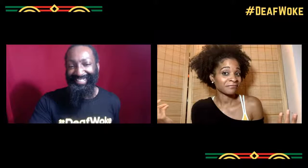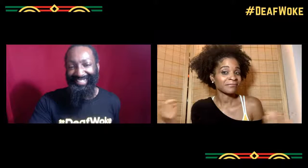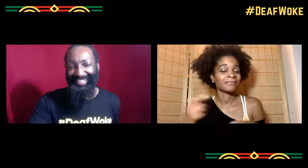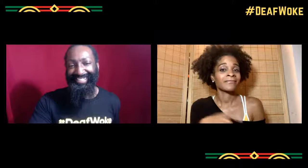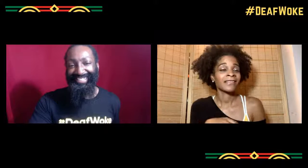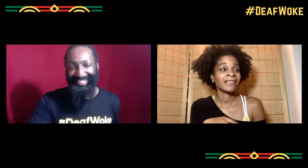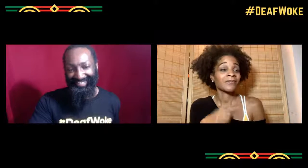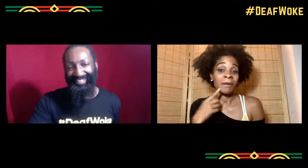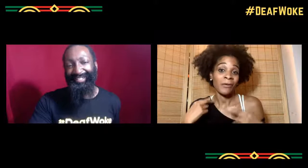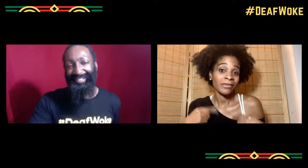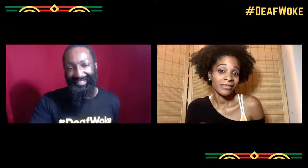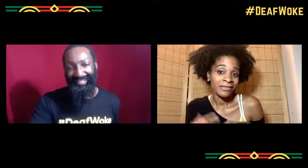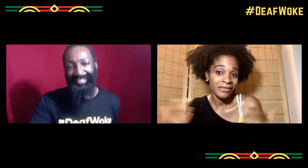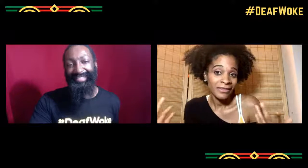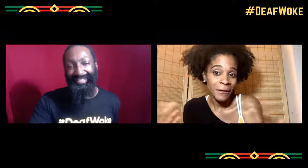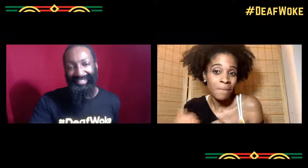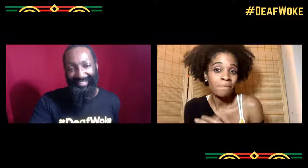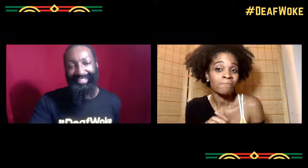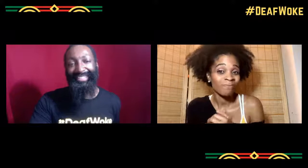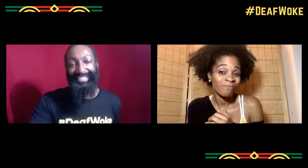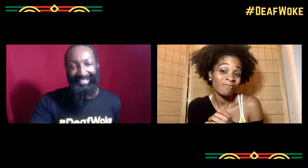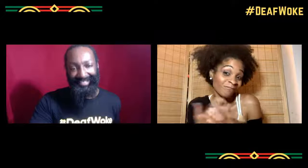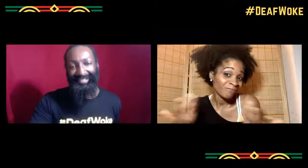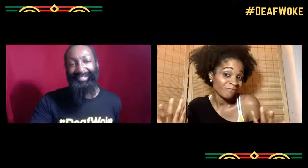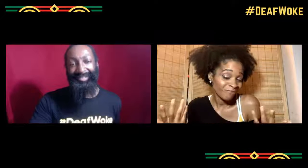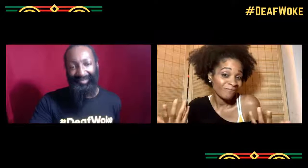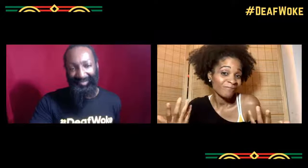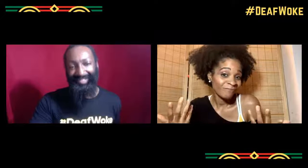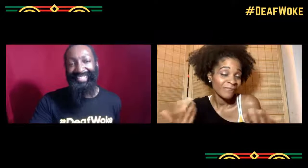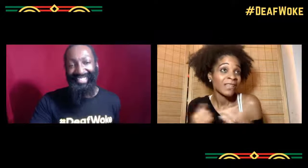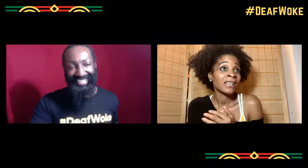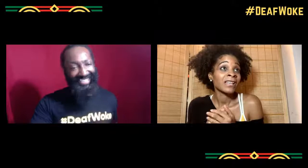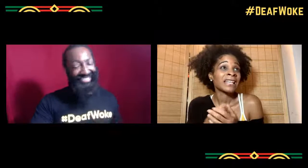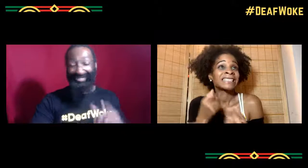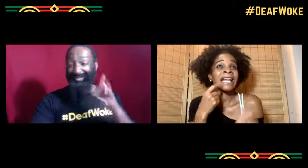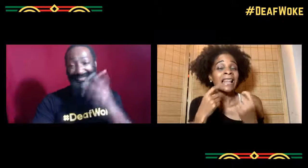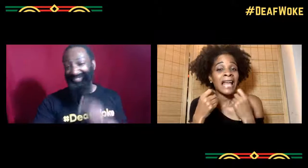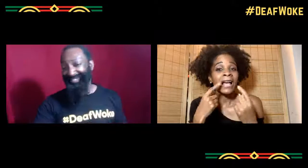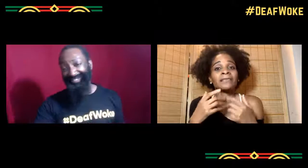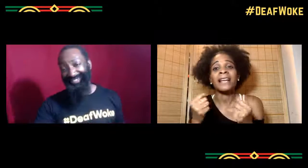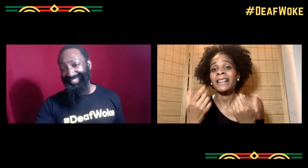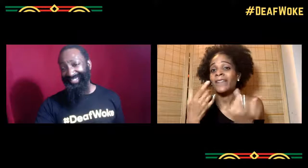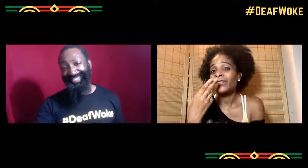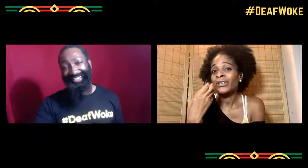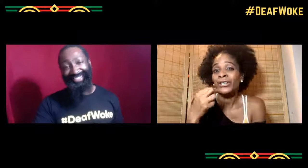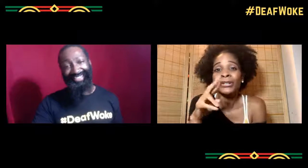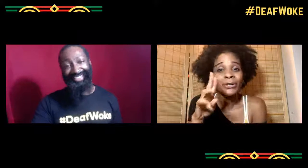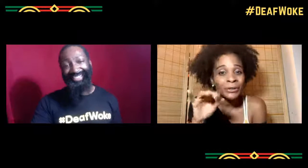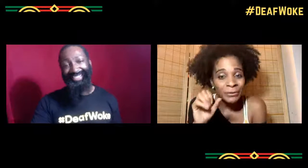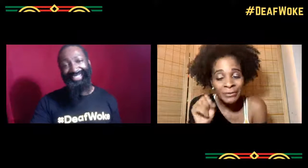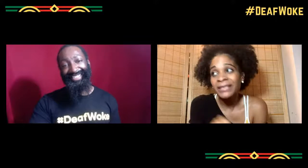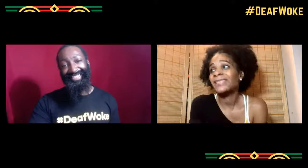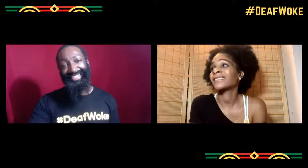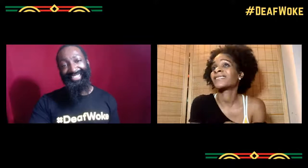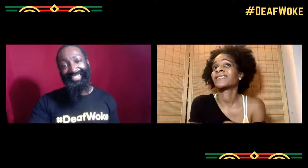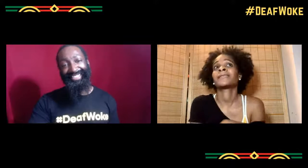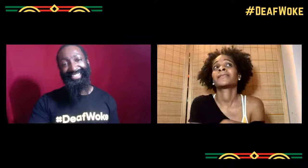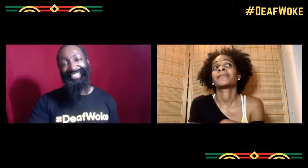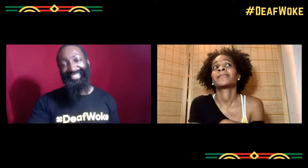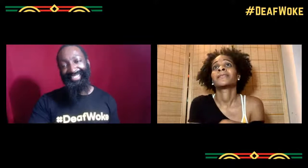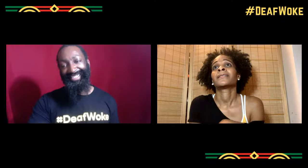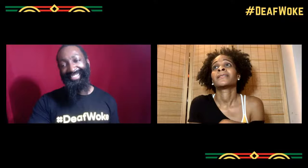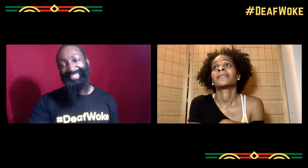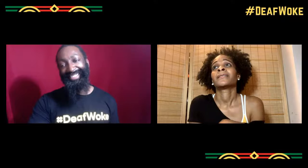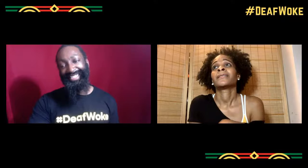time that I make for the week. And so that's a way that I keep on track health-wise. Beautiful. I take a